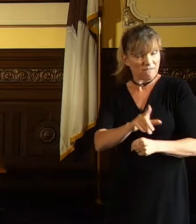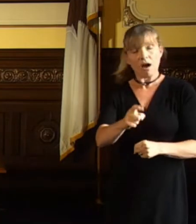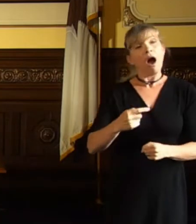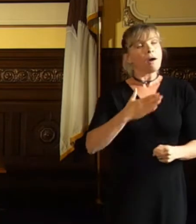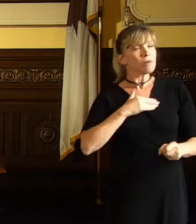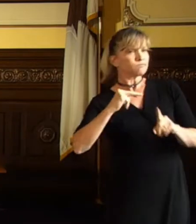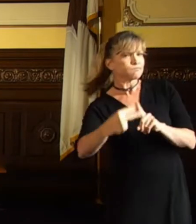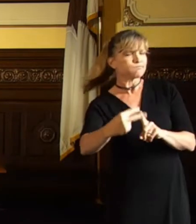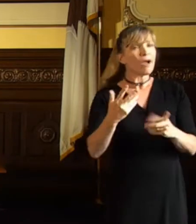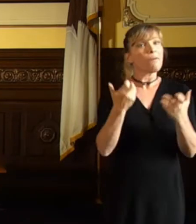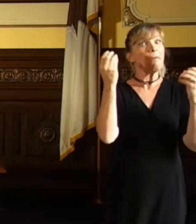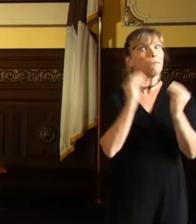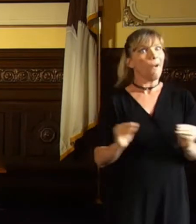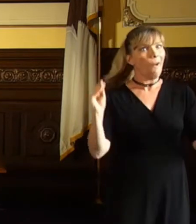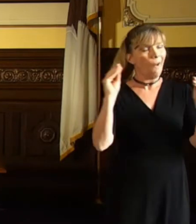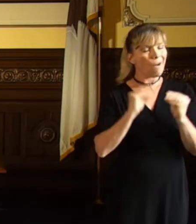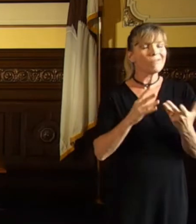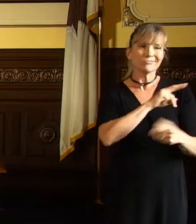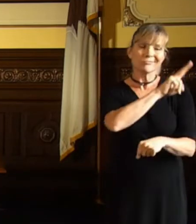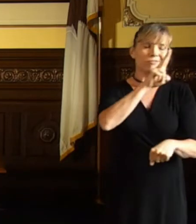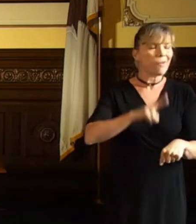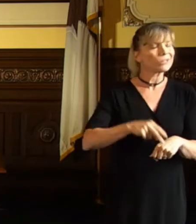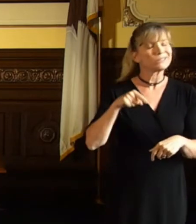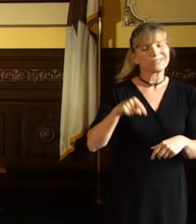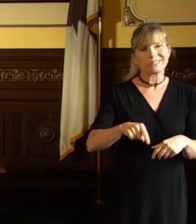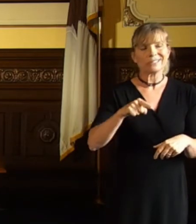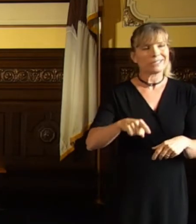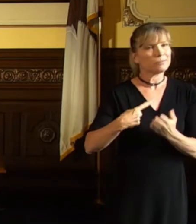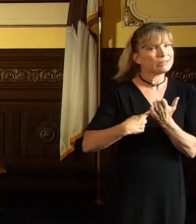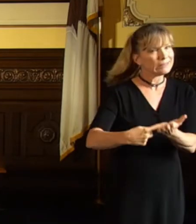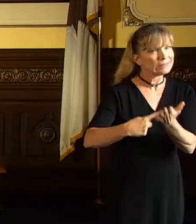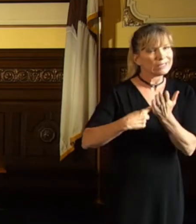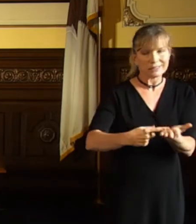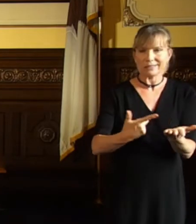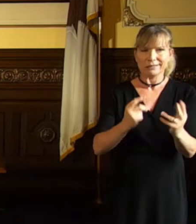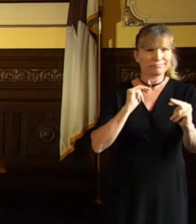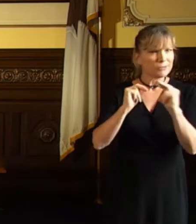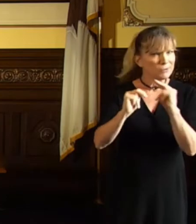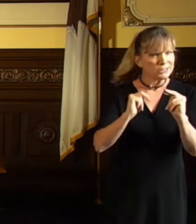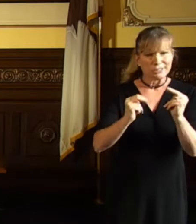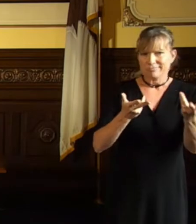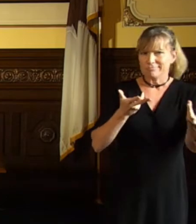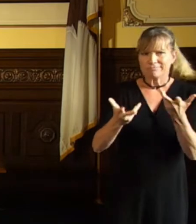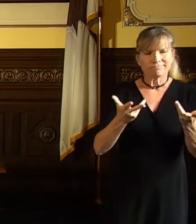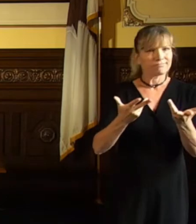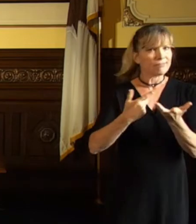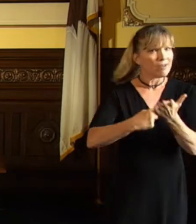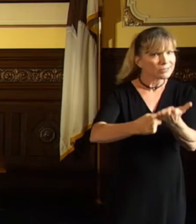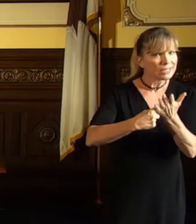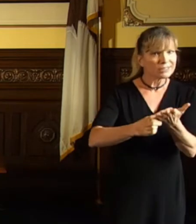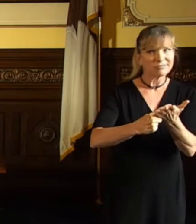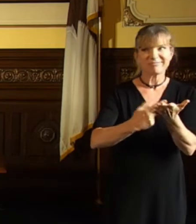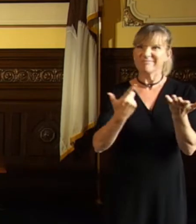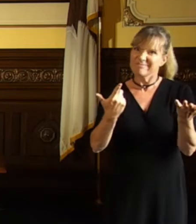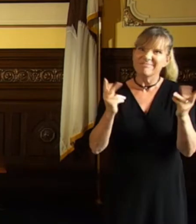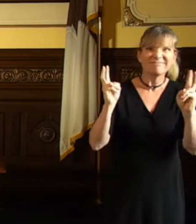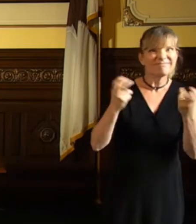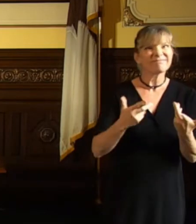I would like more done. And of course, this has been a discussion, a negotiation, conversation, better